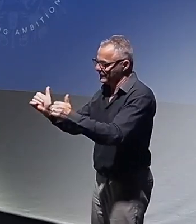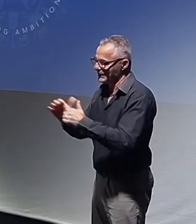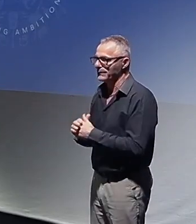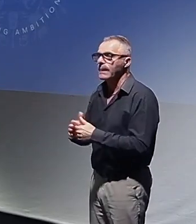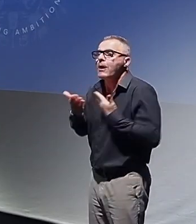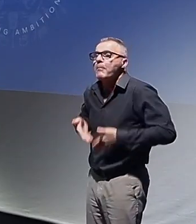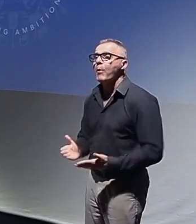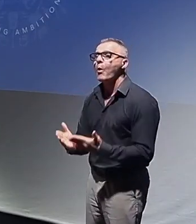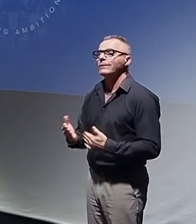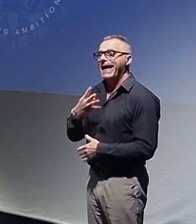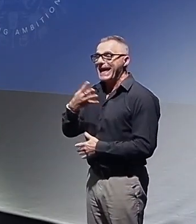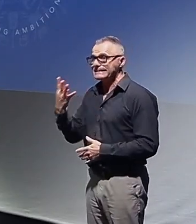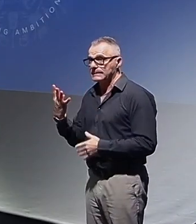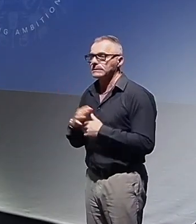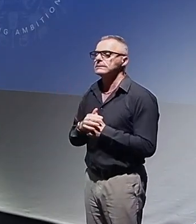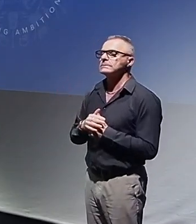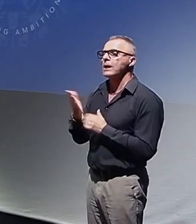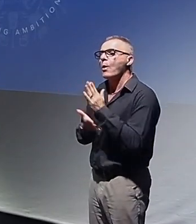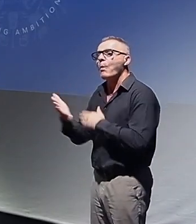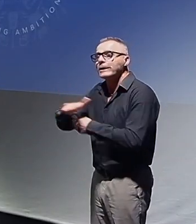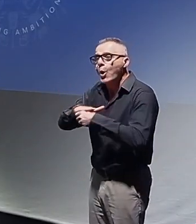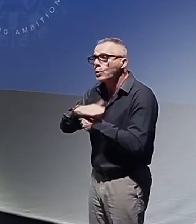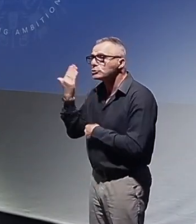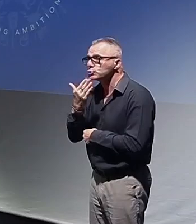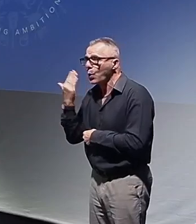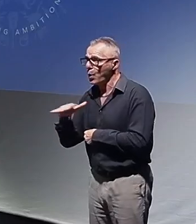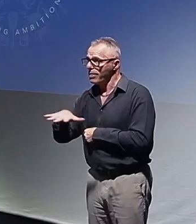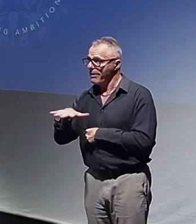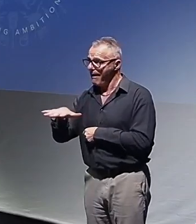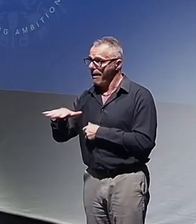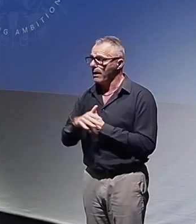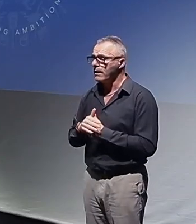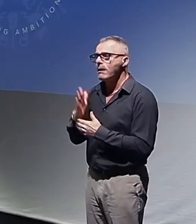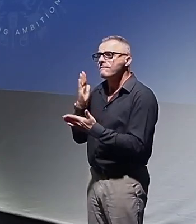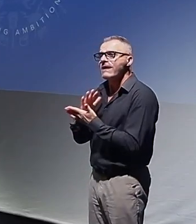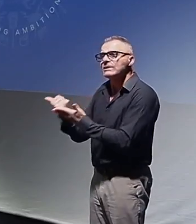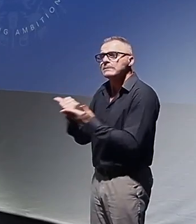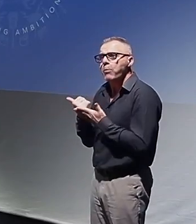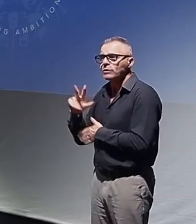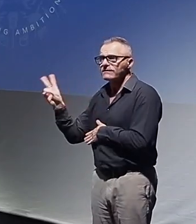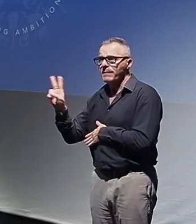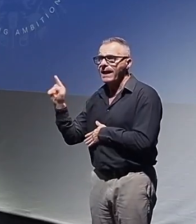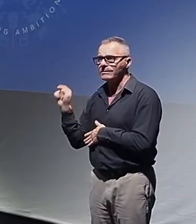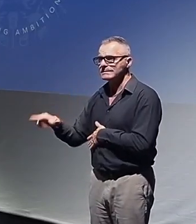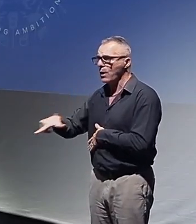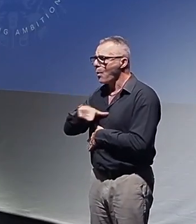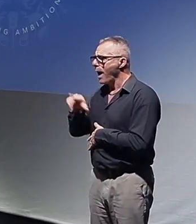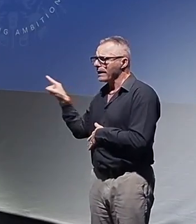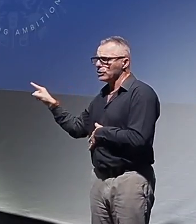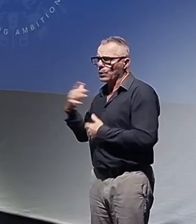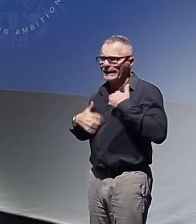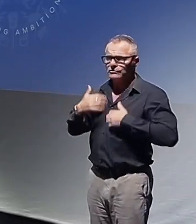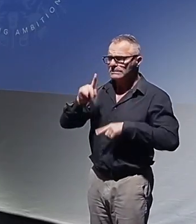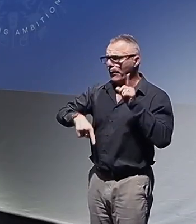in Essex, went to local schools, very supportive parents about your various whims.